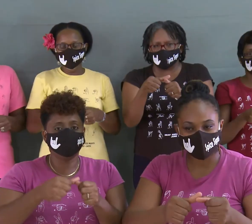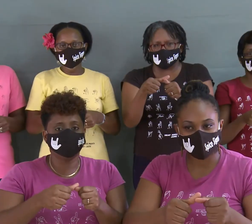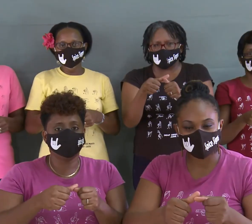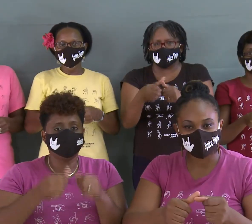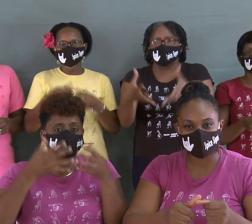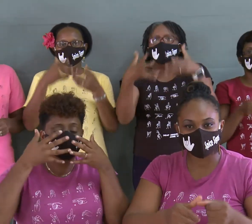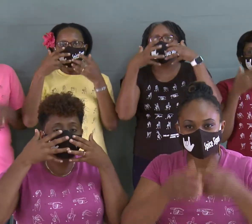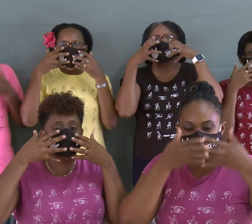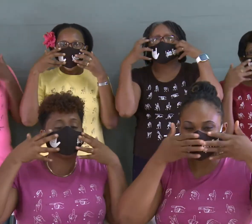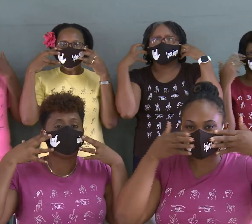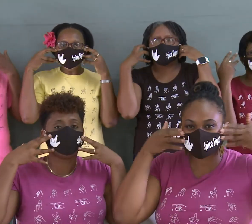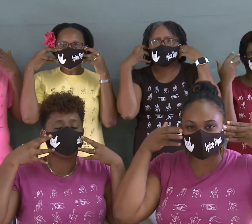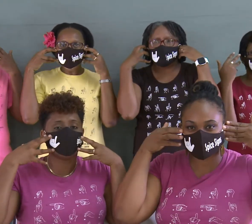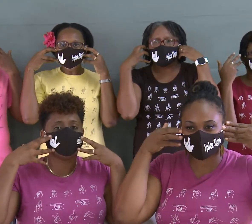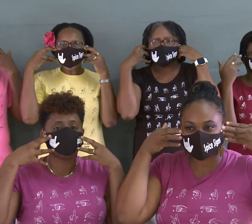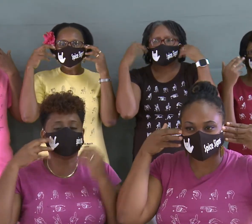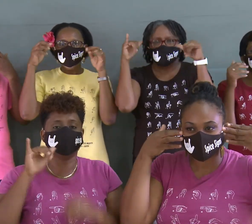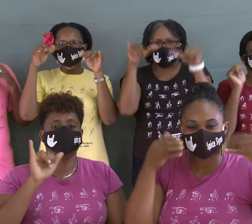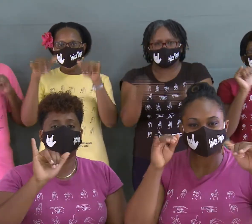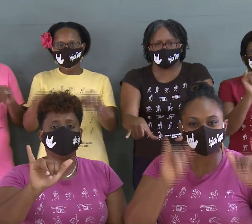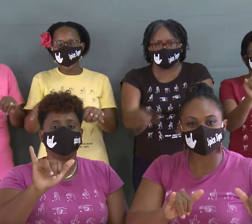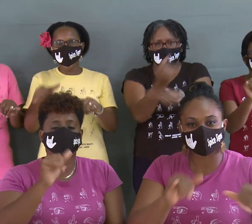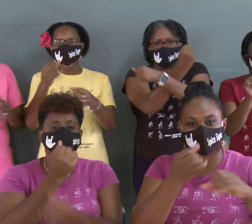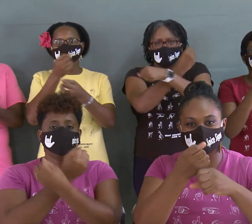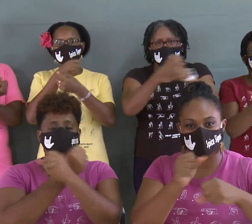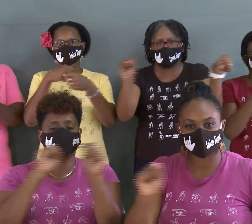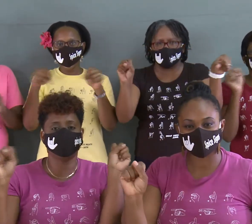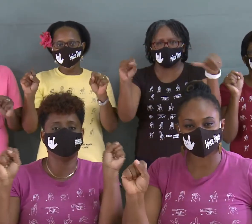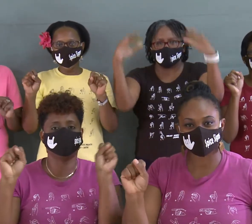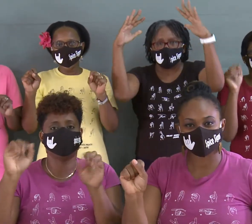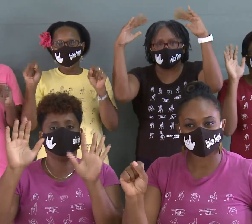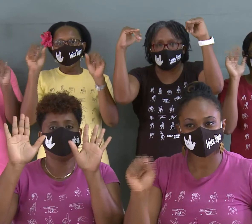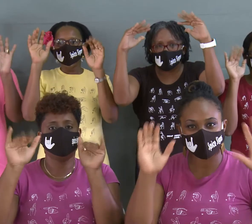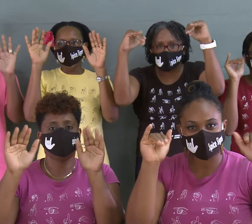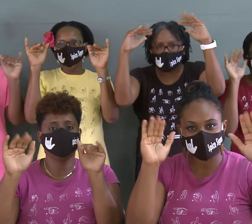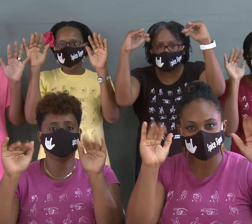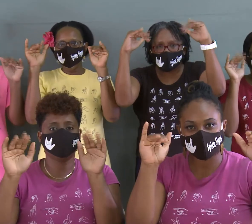Remember, wear a mask. Stay safe. Bye-bye.